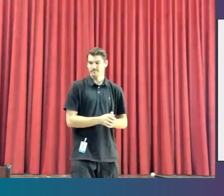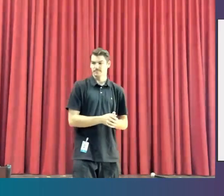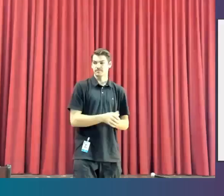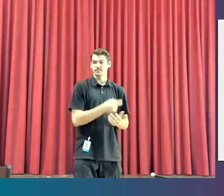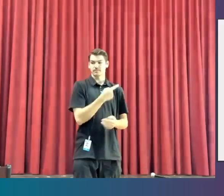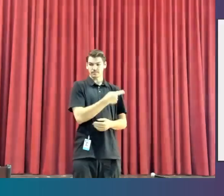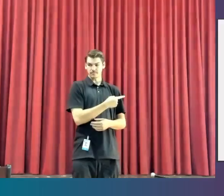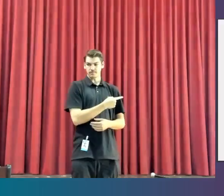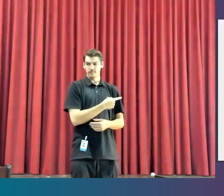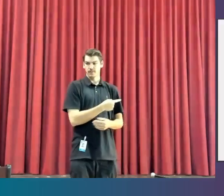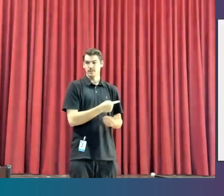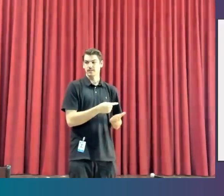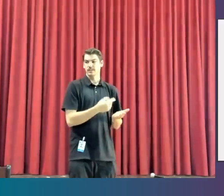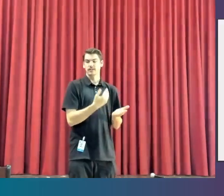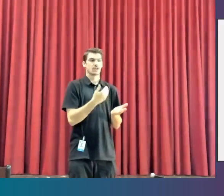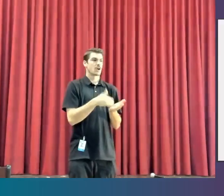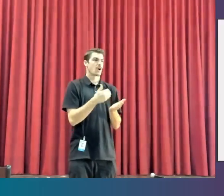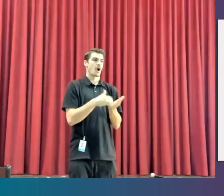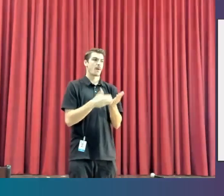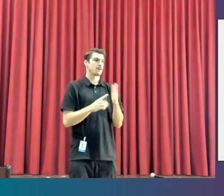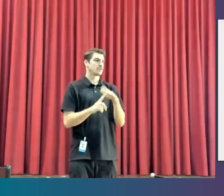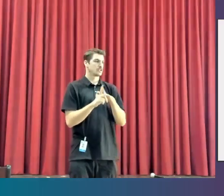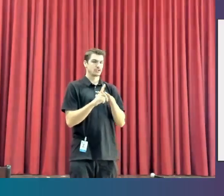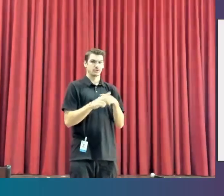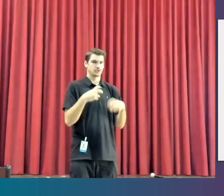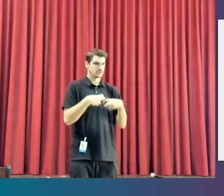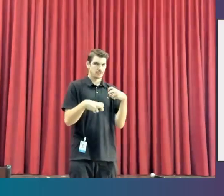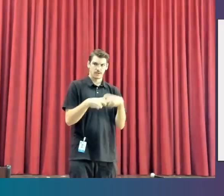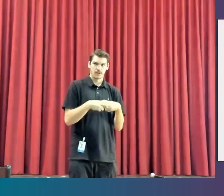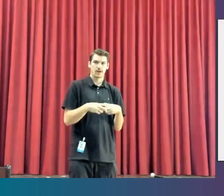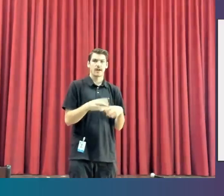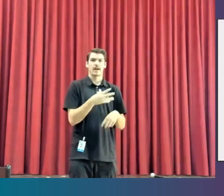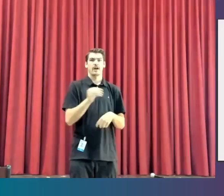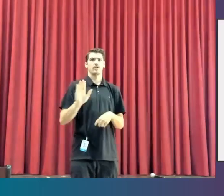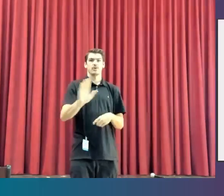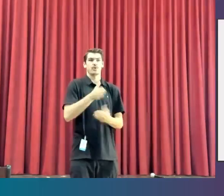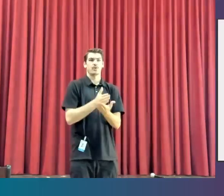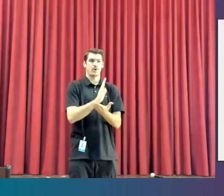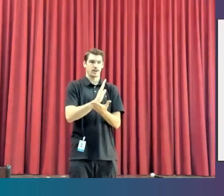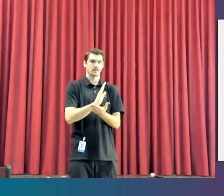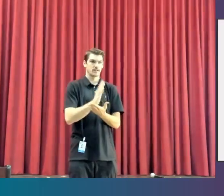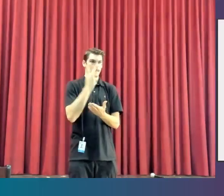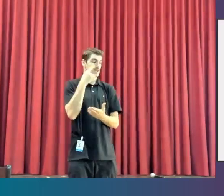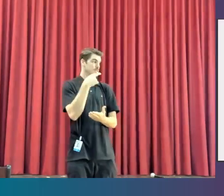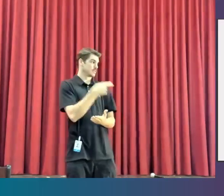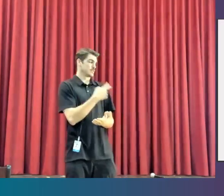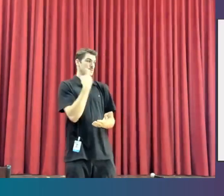on some common issues and your rights, okay? Because these are questions that we get a lot.